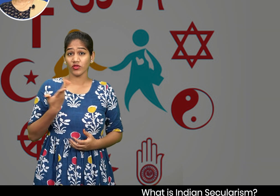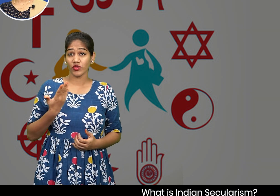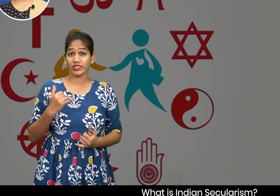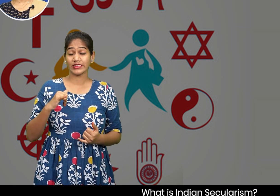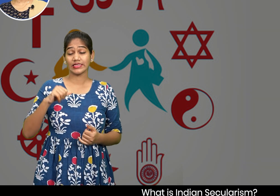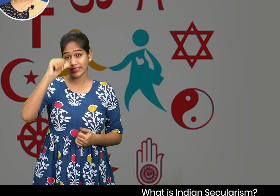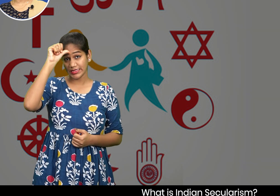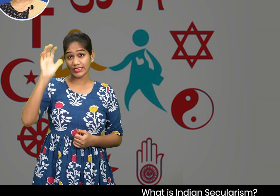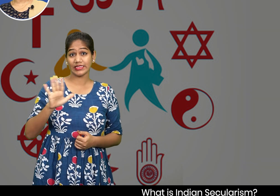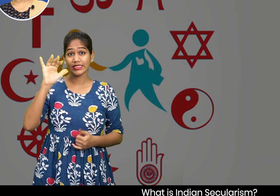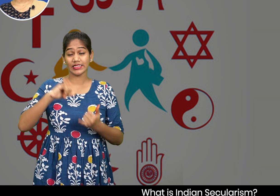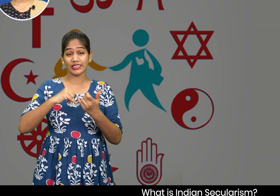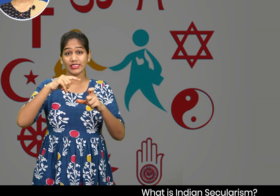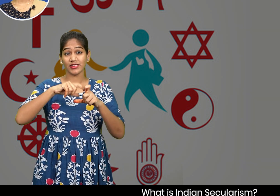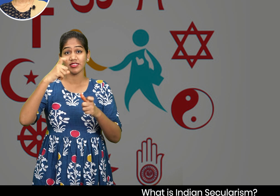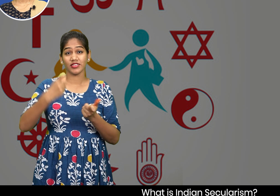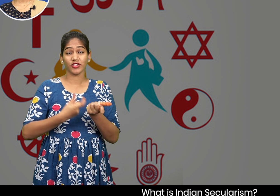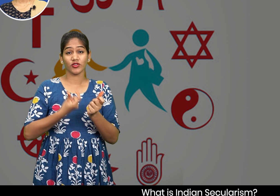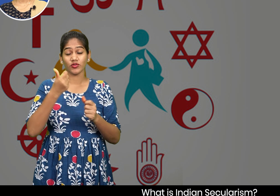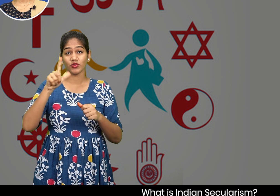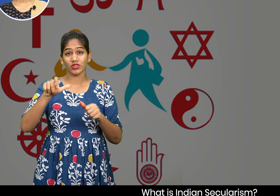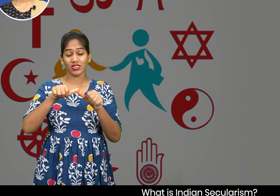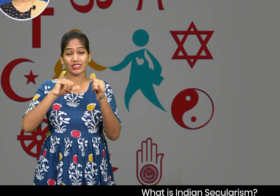What is Indian secularism?